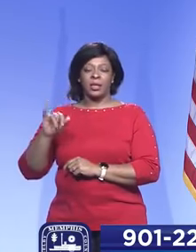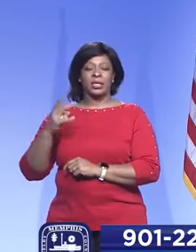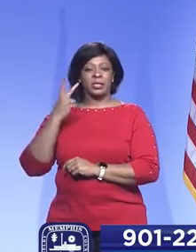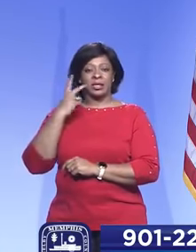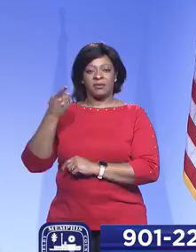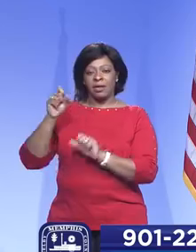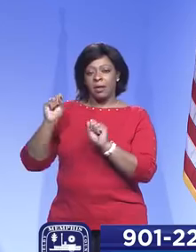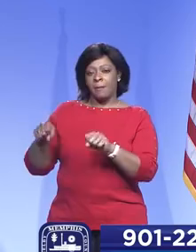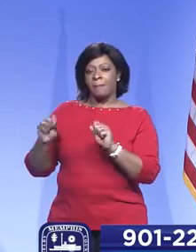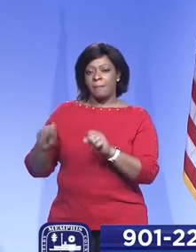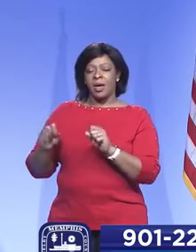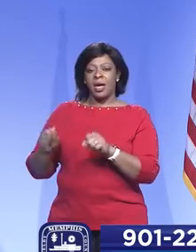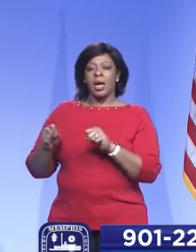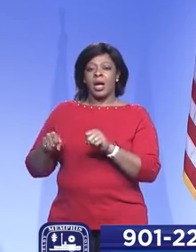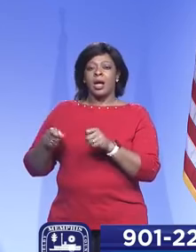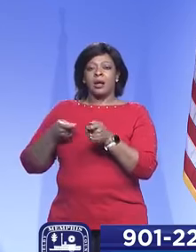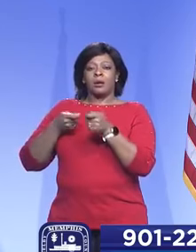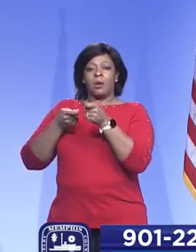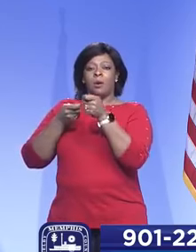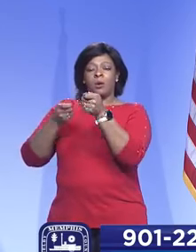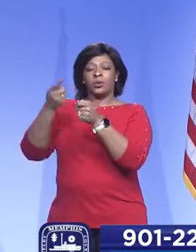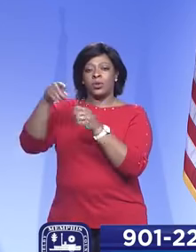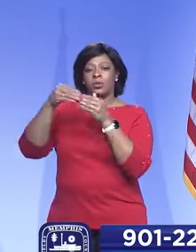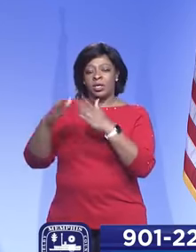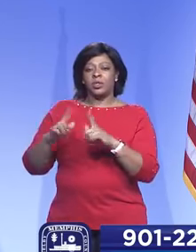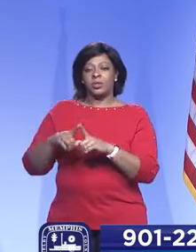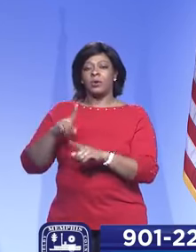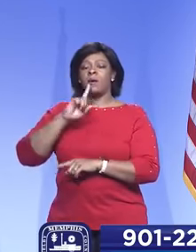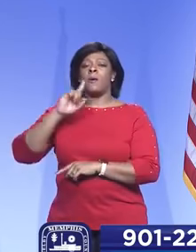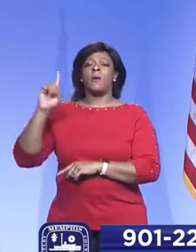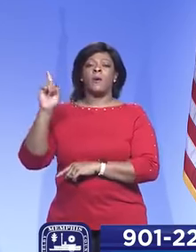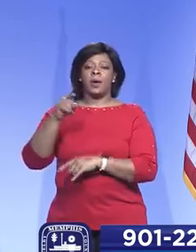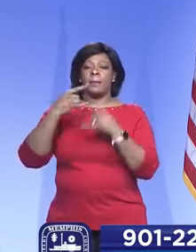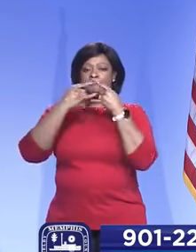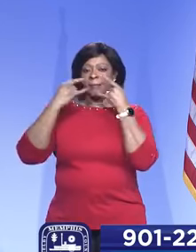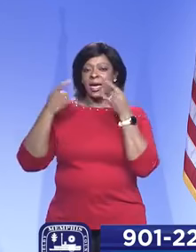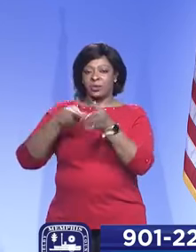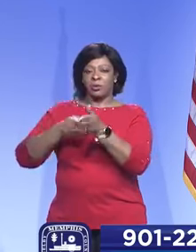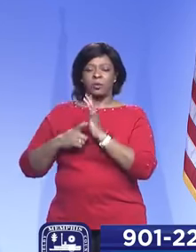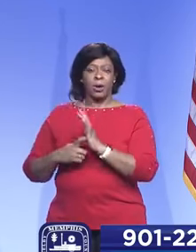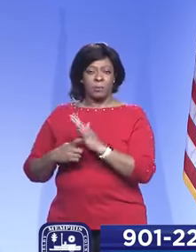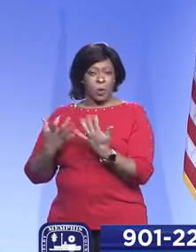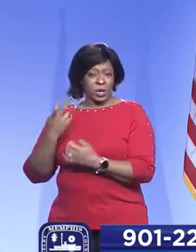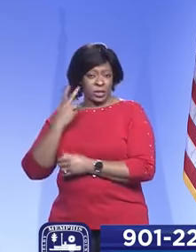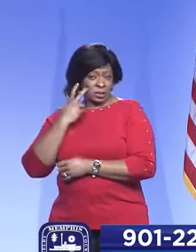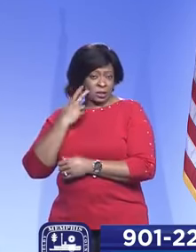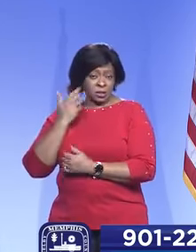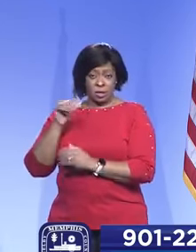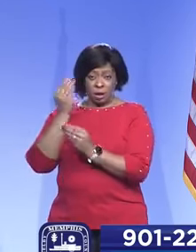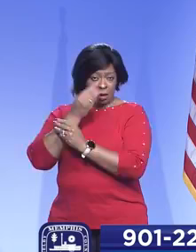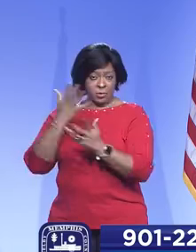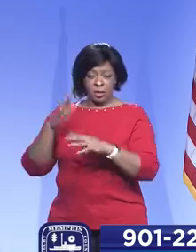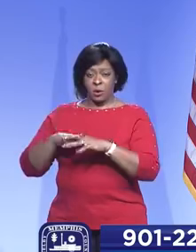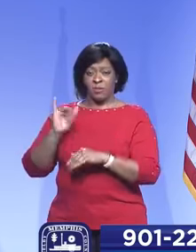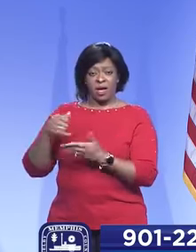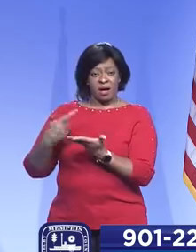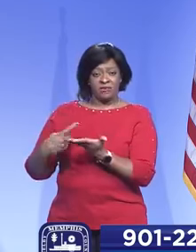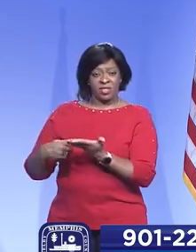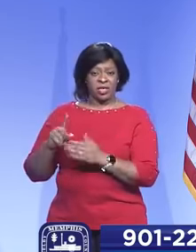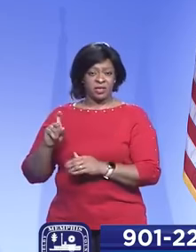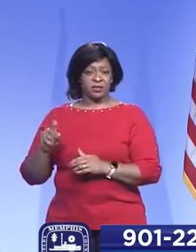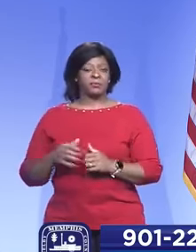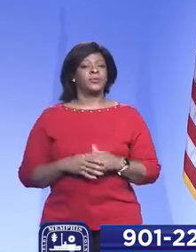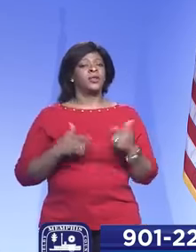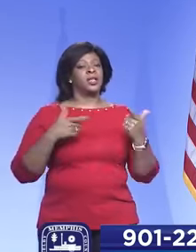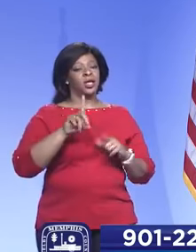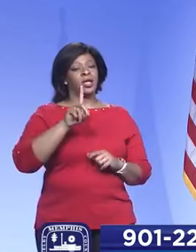could possibly coax those leaders into issuing mask mandates. So I wanted to see if there was an update on those conversations. I'll let